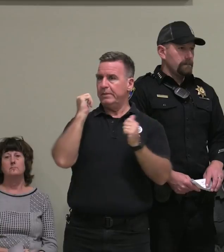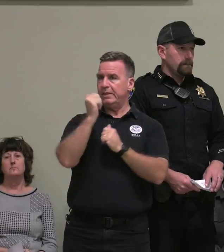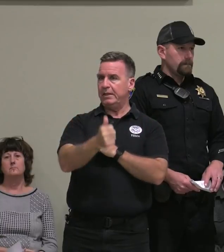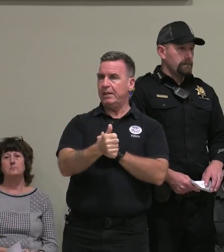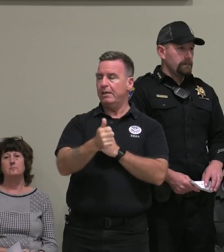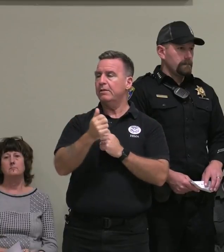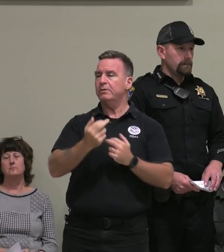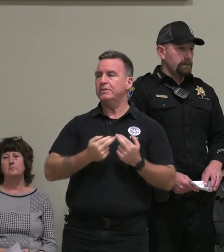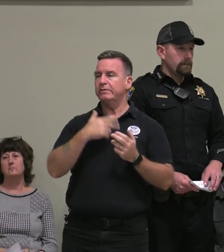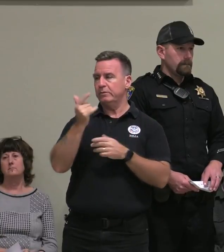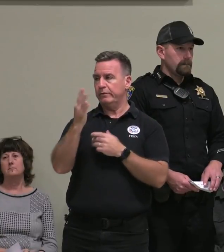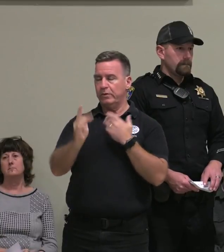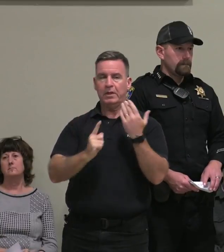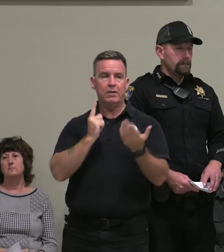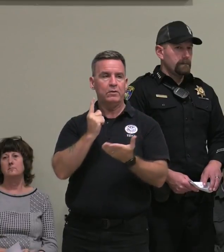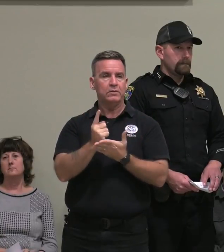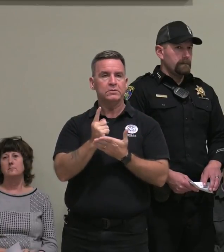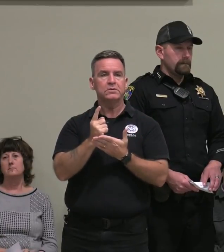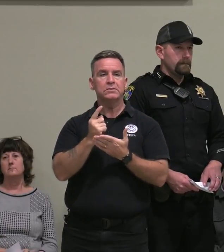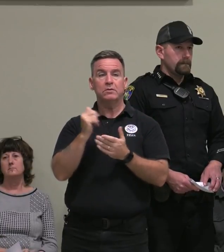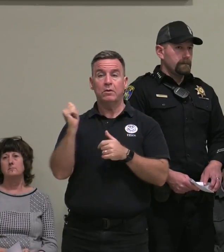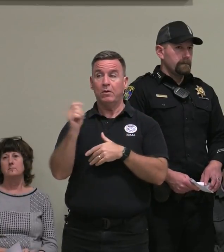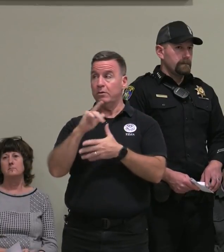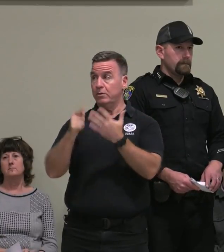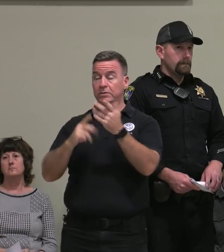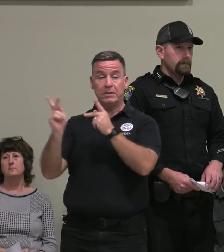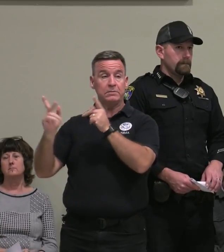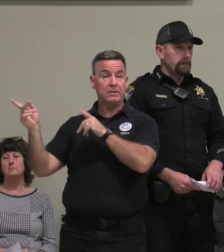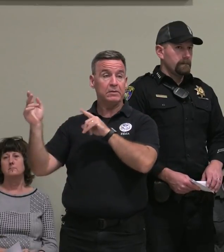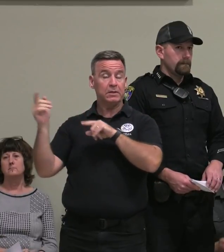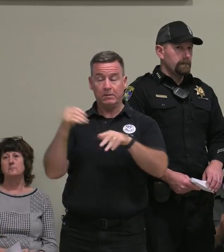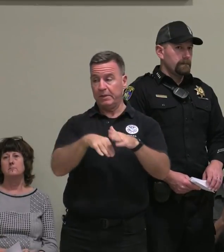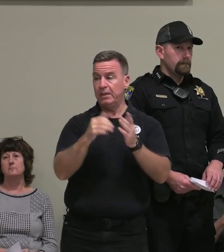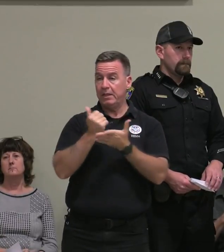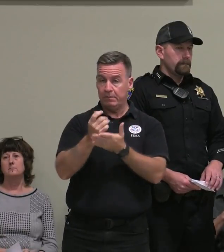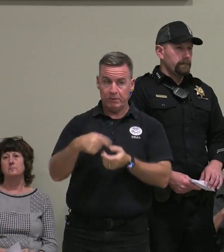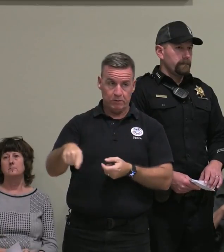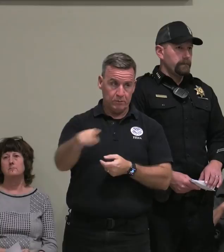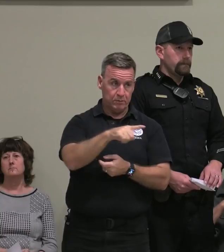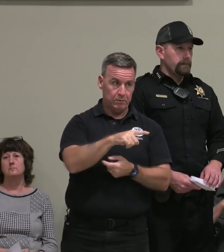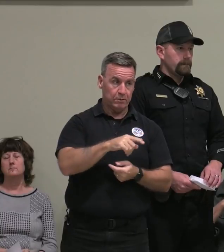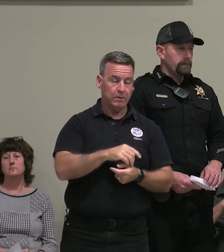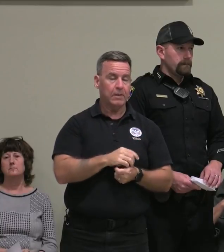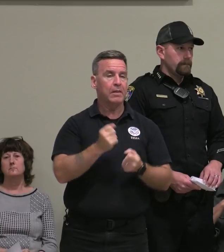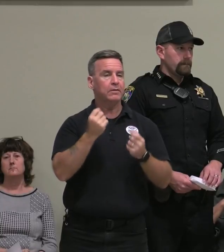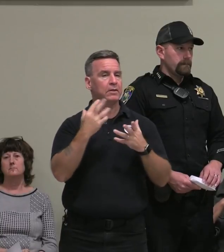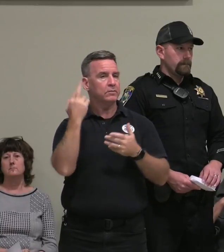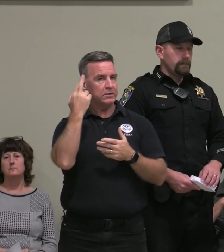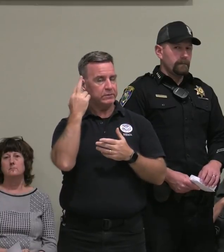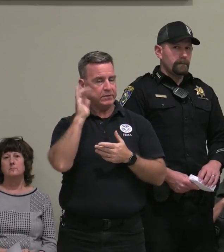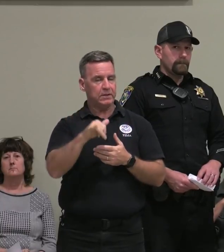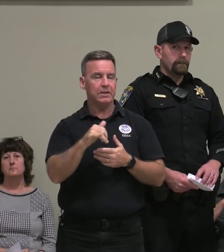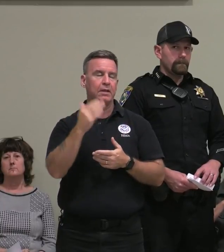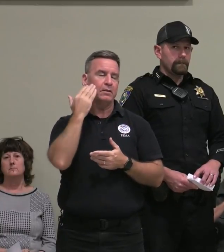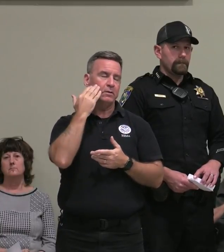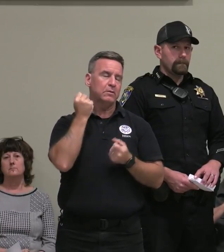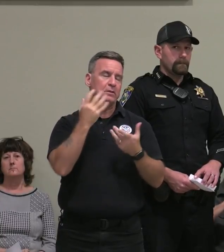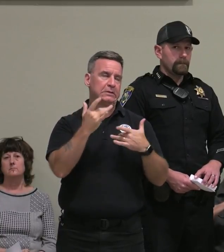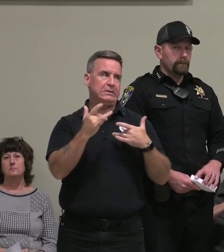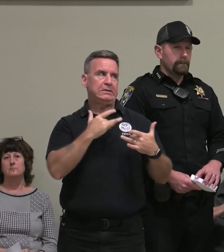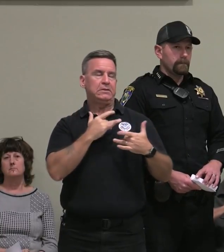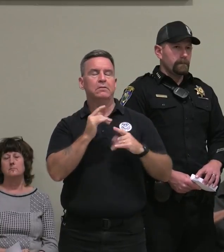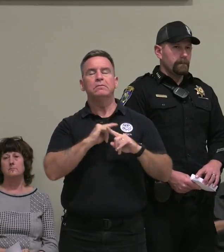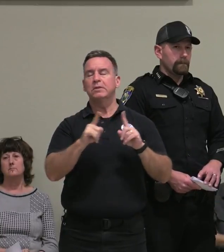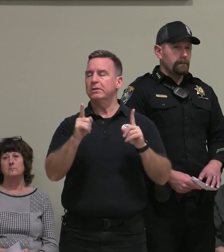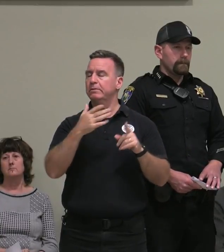the residents after that 24-hour period so that all of those kinds of people can come in and help you out. There's a lot of reasons for that. I know it causes concern,